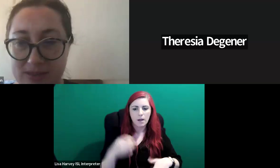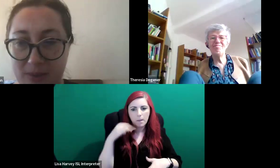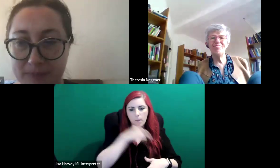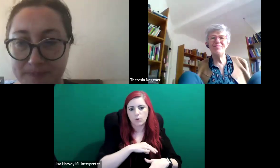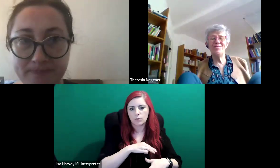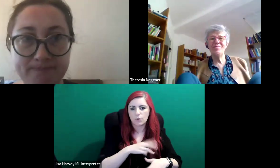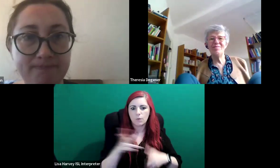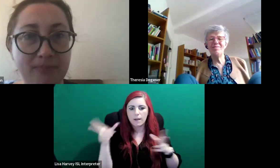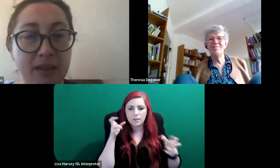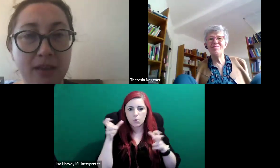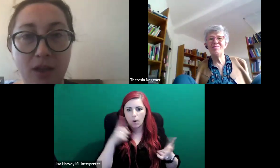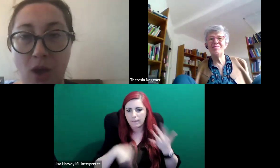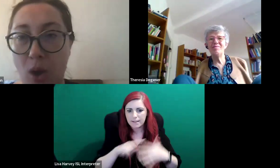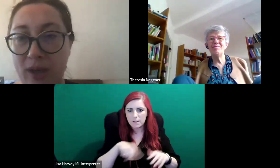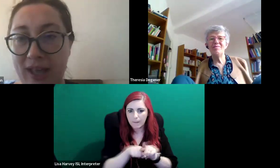about the others as well.